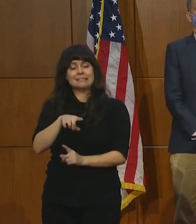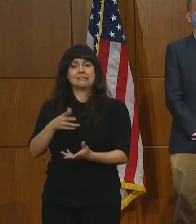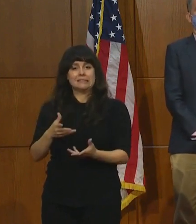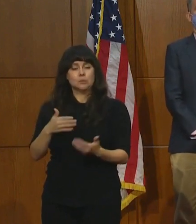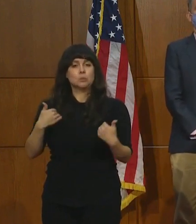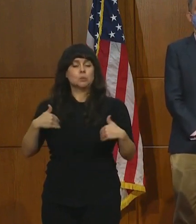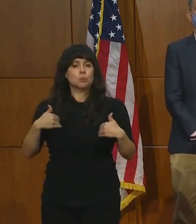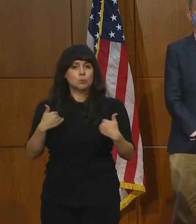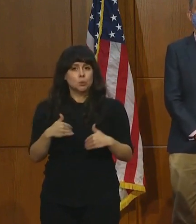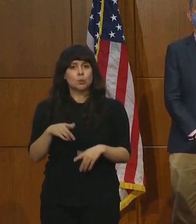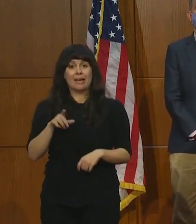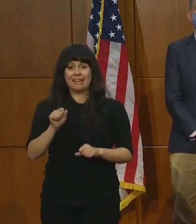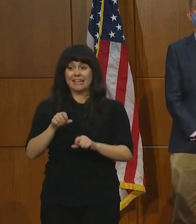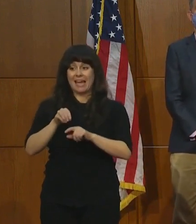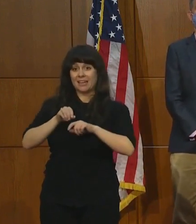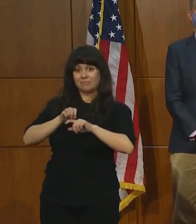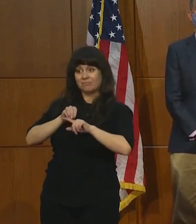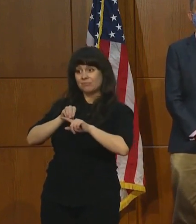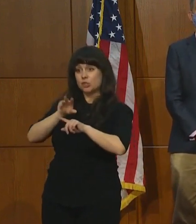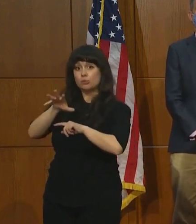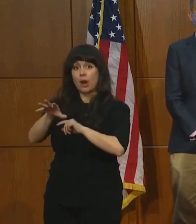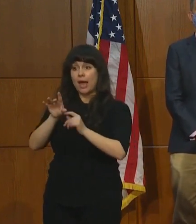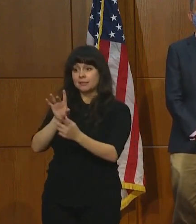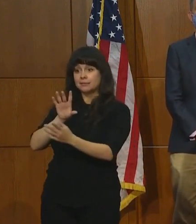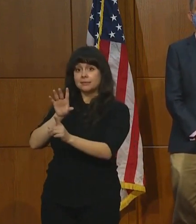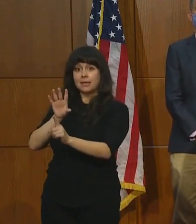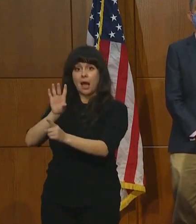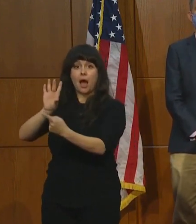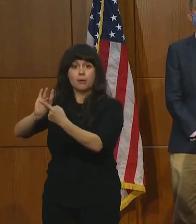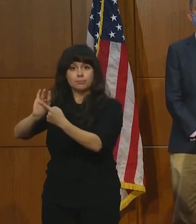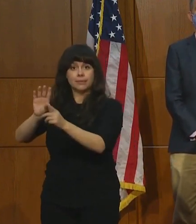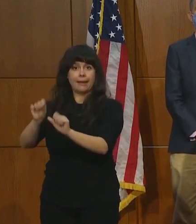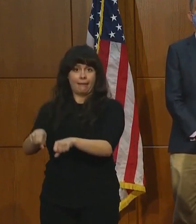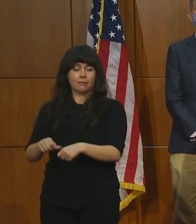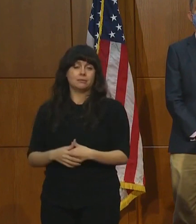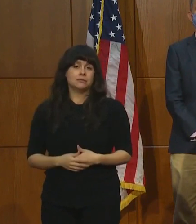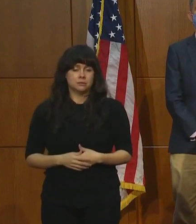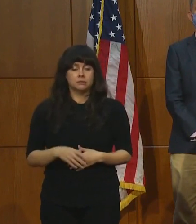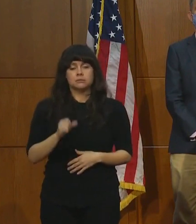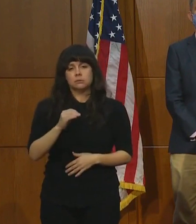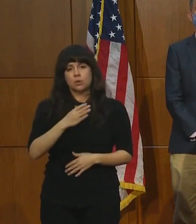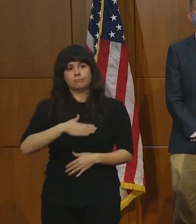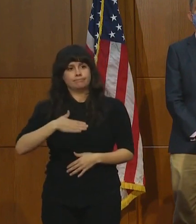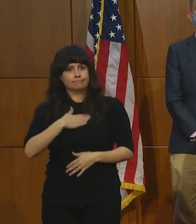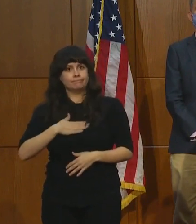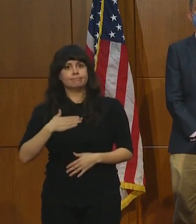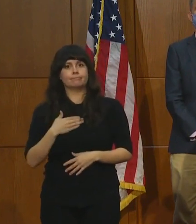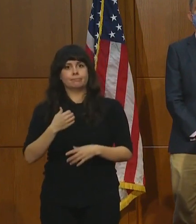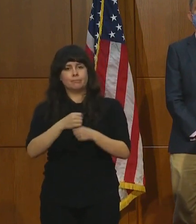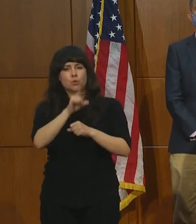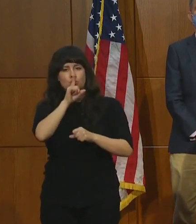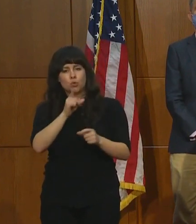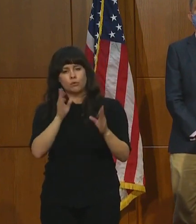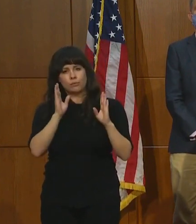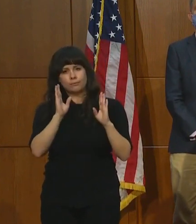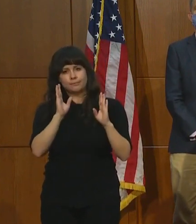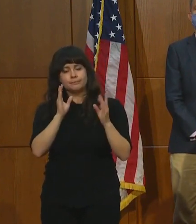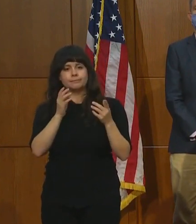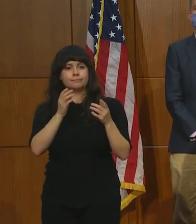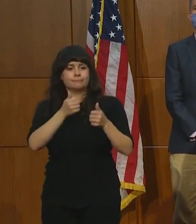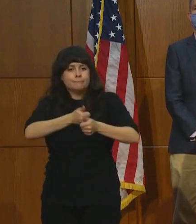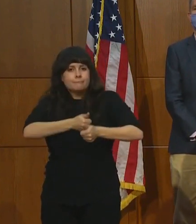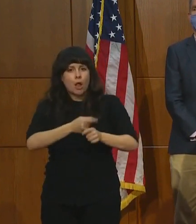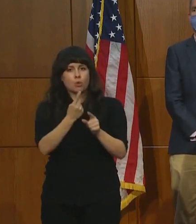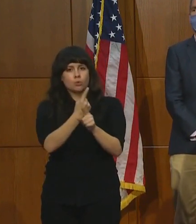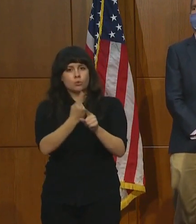virus can get this from you if you are not carrying out the kind of preventive behaviors that we know stops